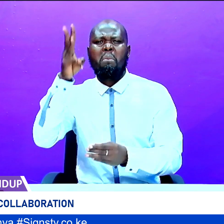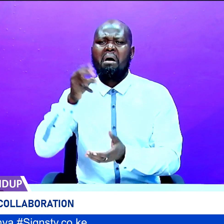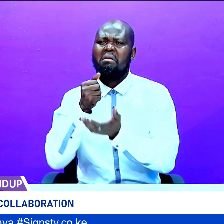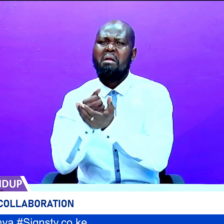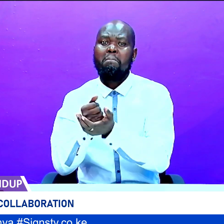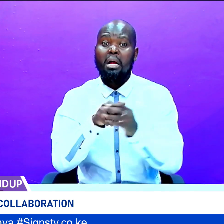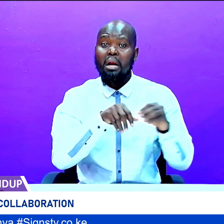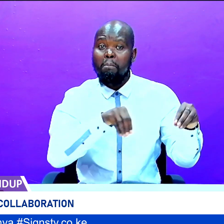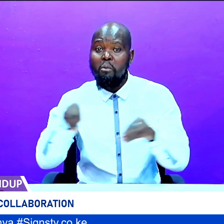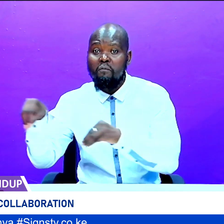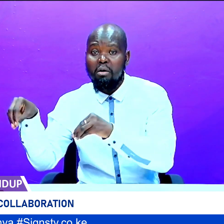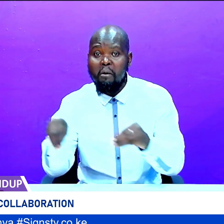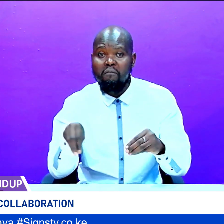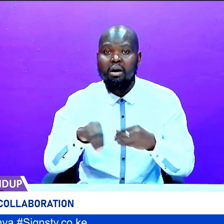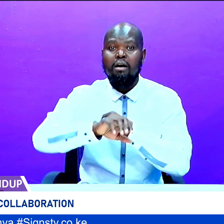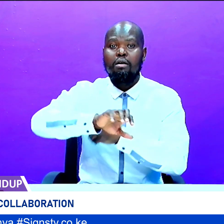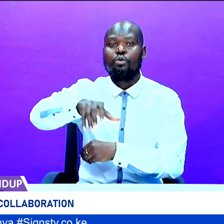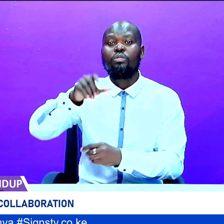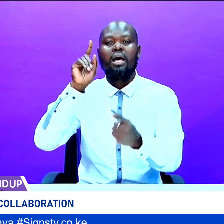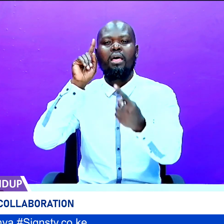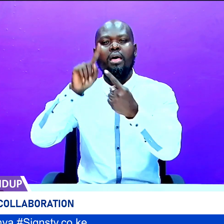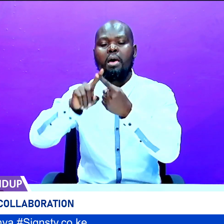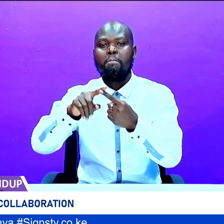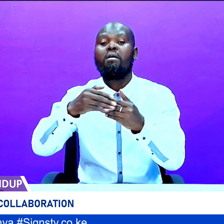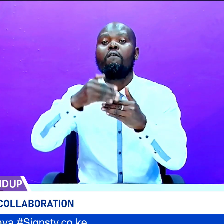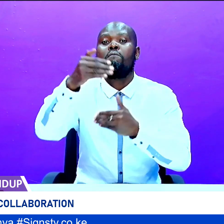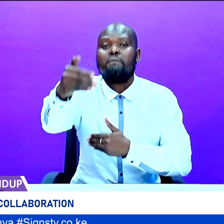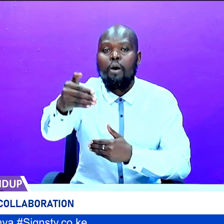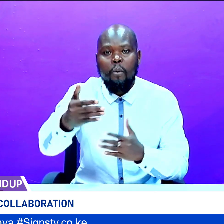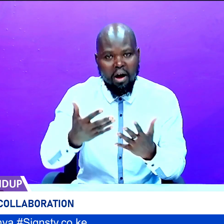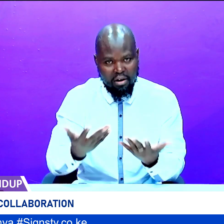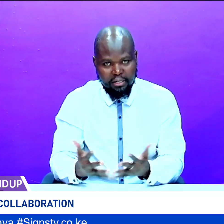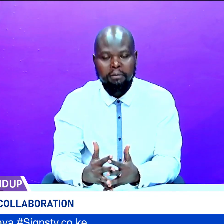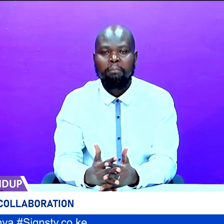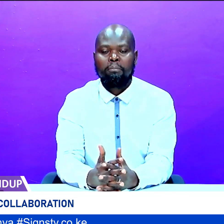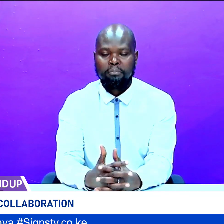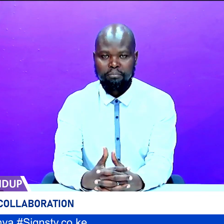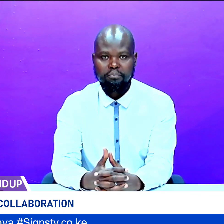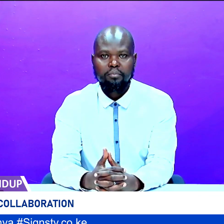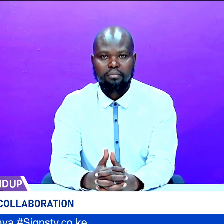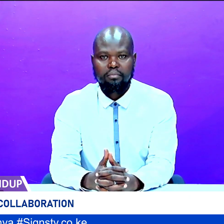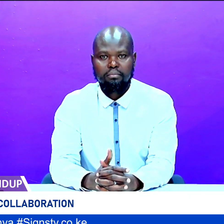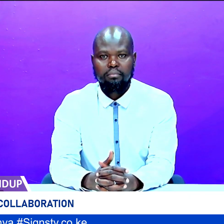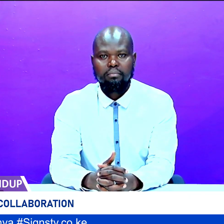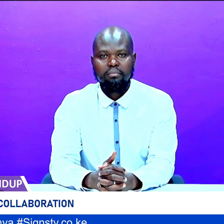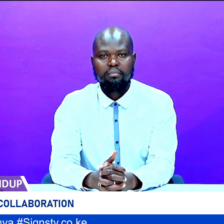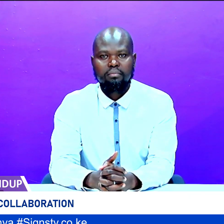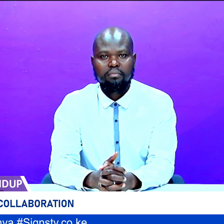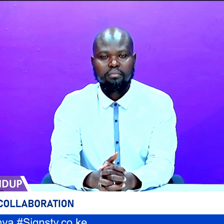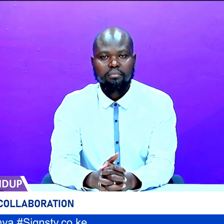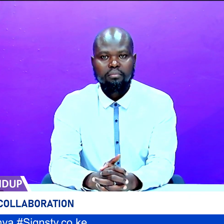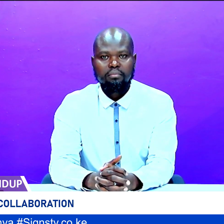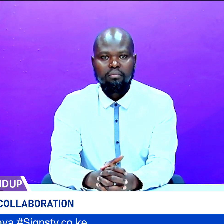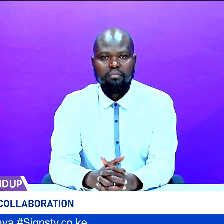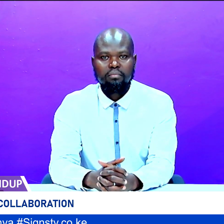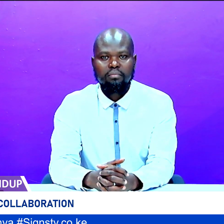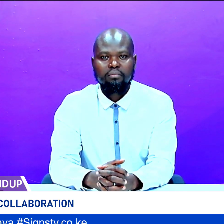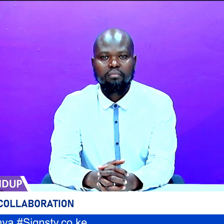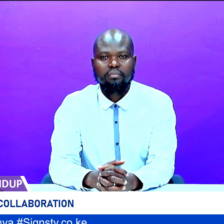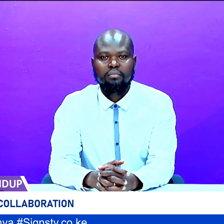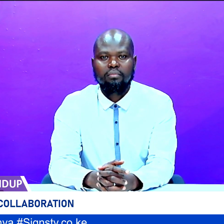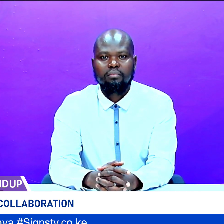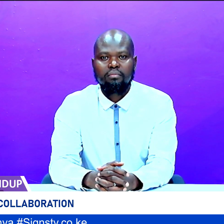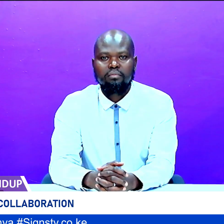for persistently attacking the Kenya Kwanza regime, insisting that cooperation, not confrontation, will help move the